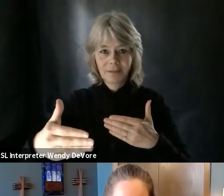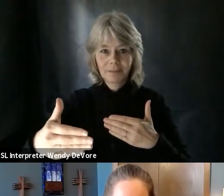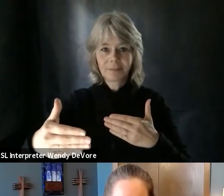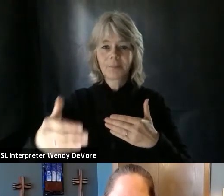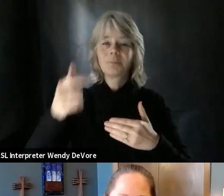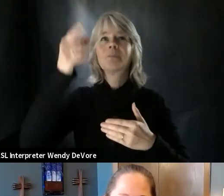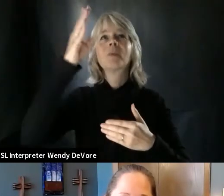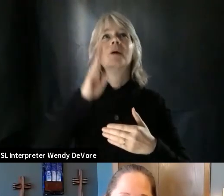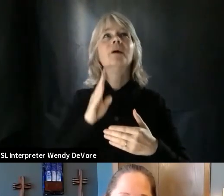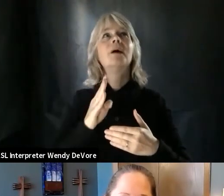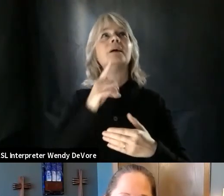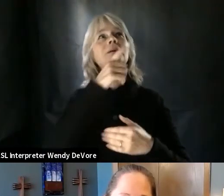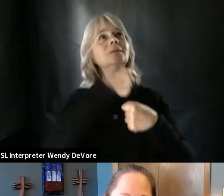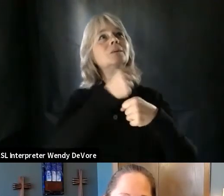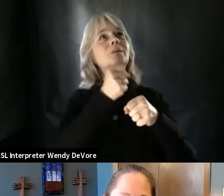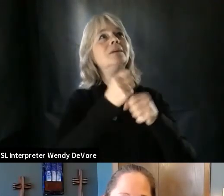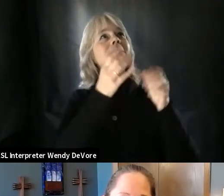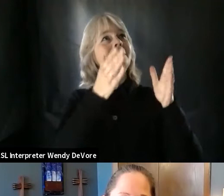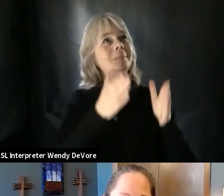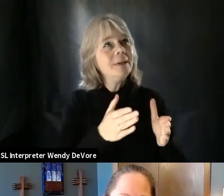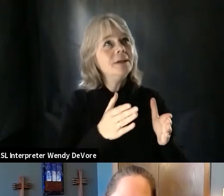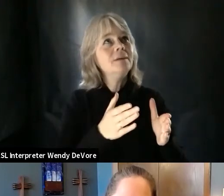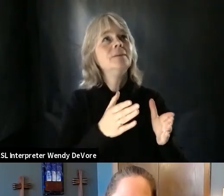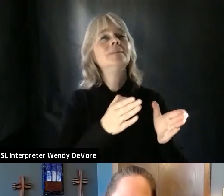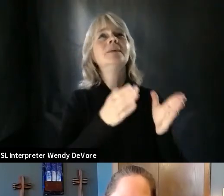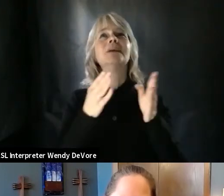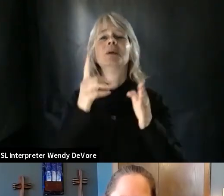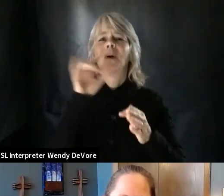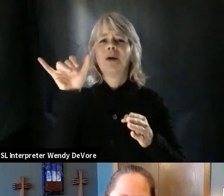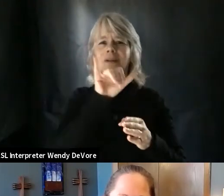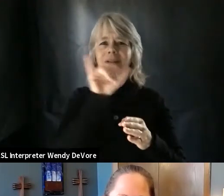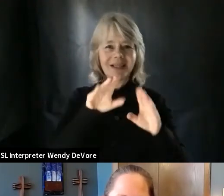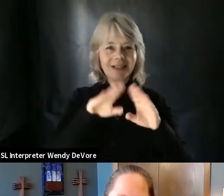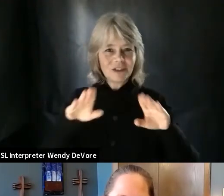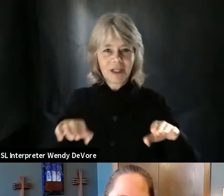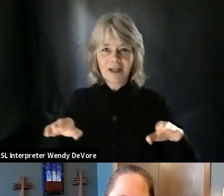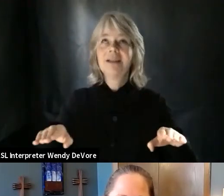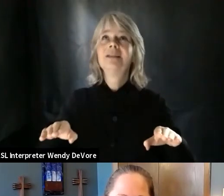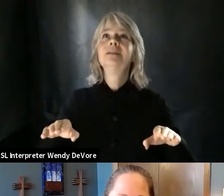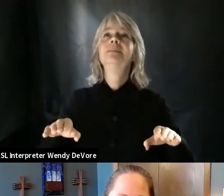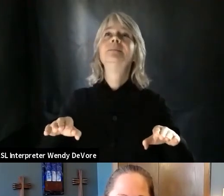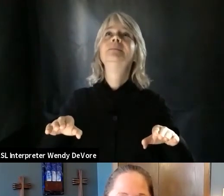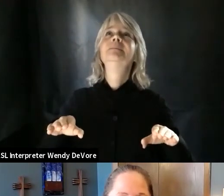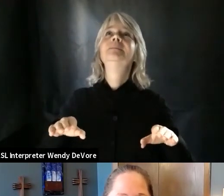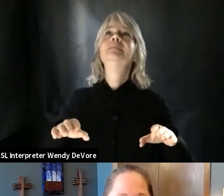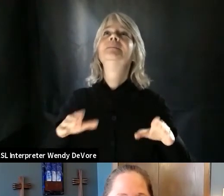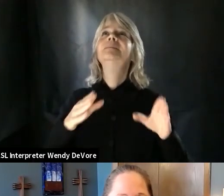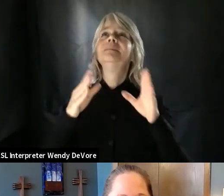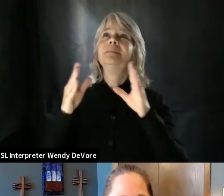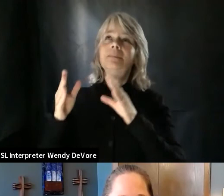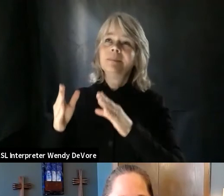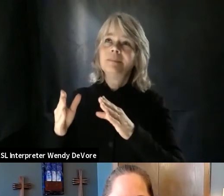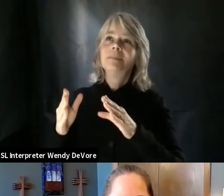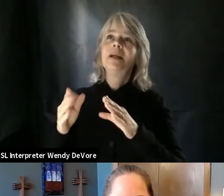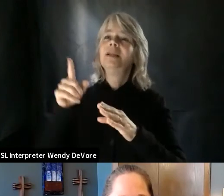God, you are the maker. You are the child among us, and you are